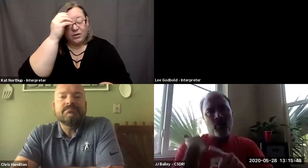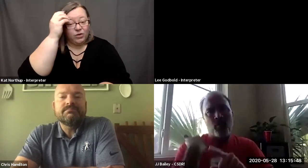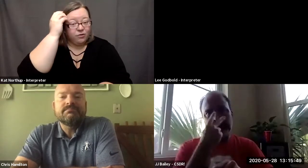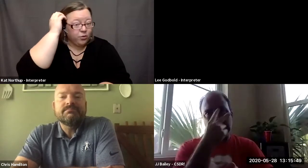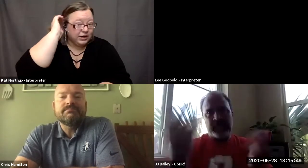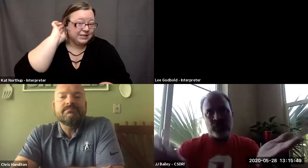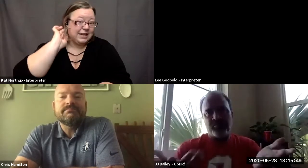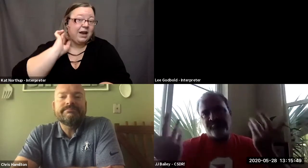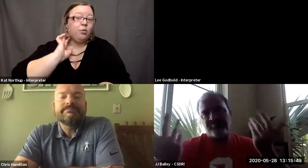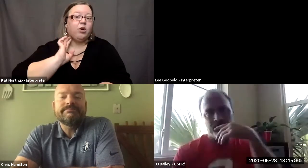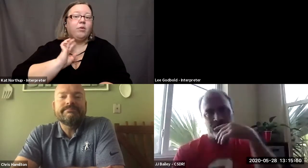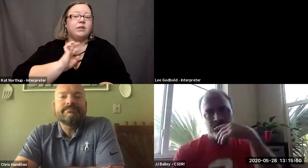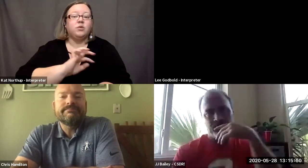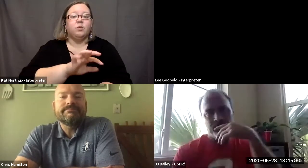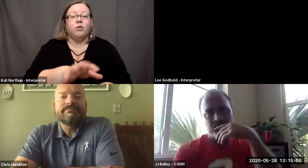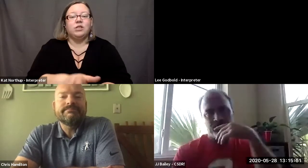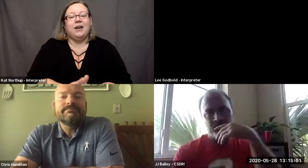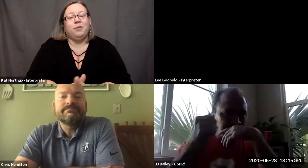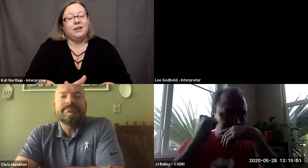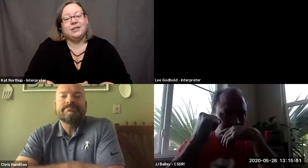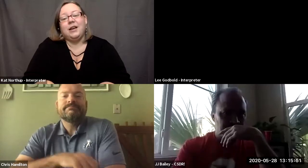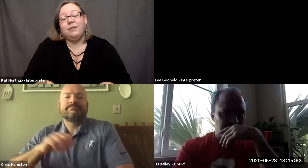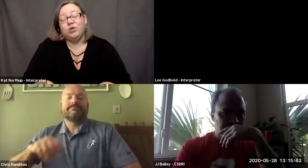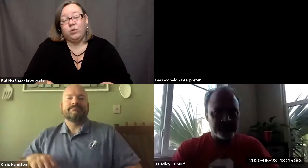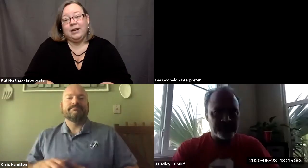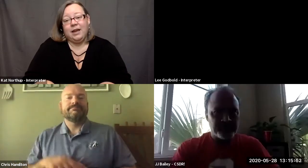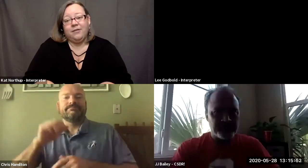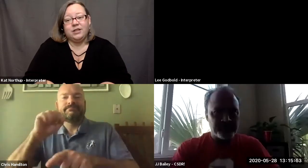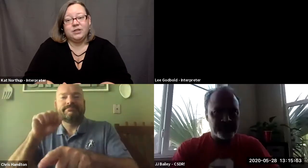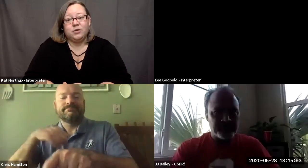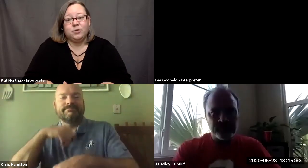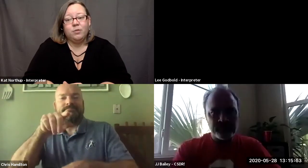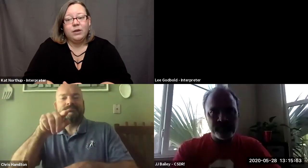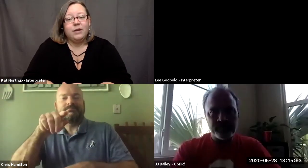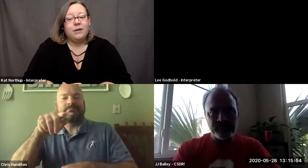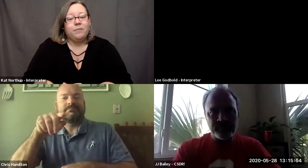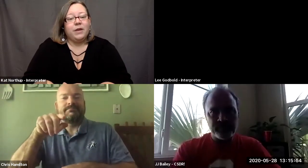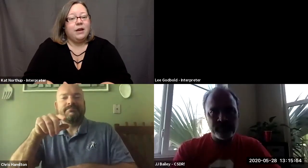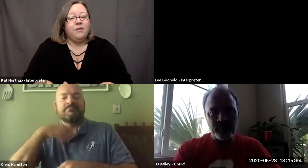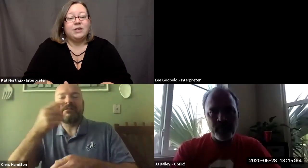look forward as to how we're going to approach that, because I am dreading having the Zoom every